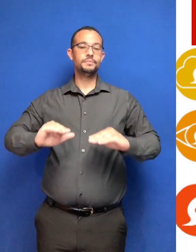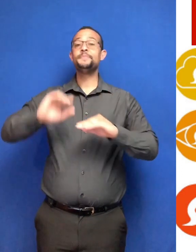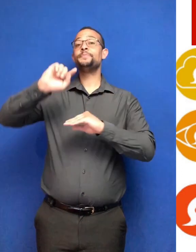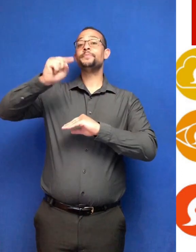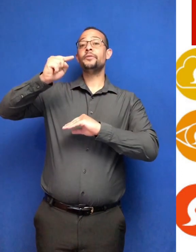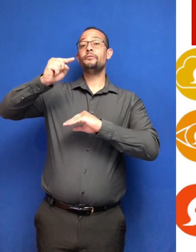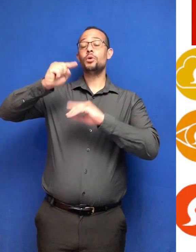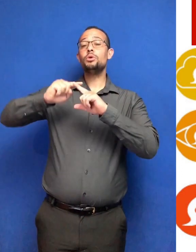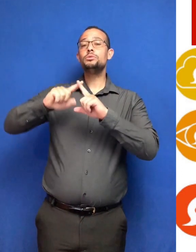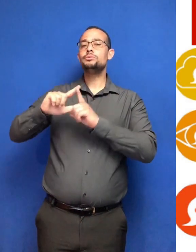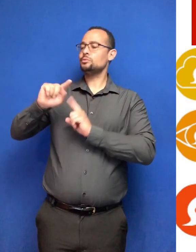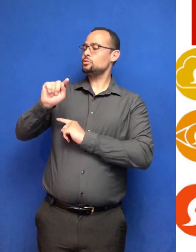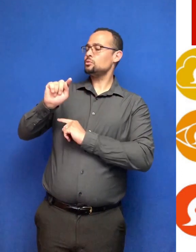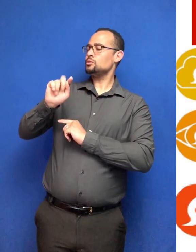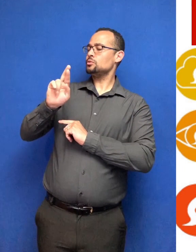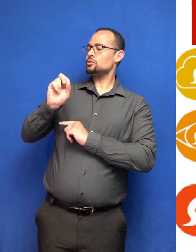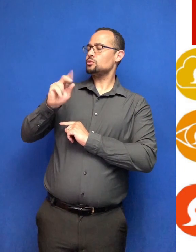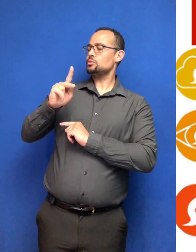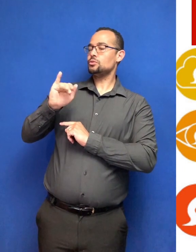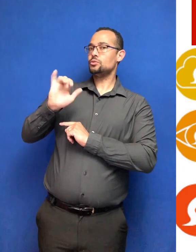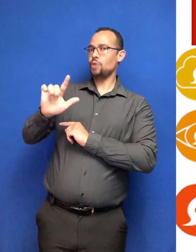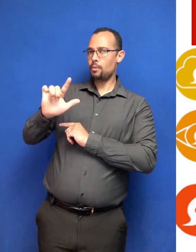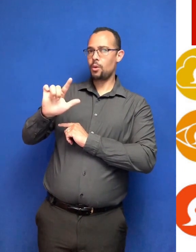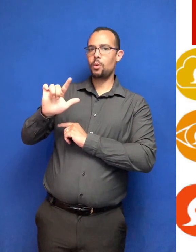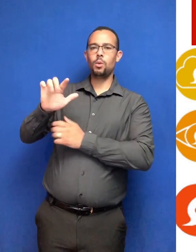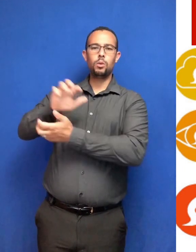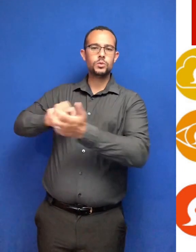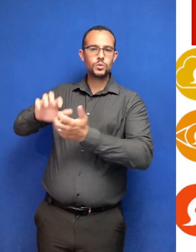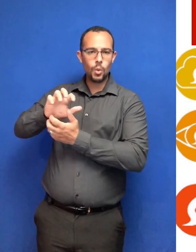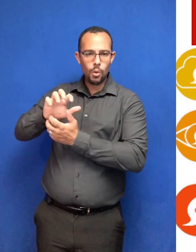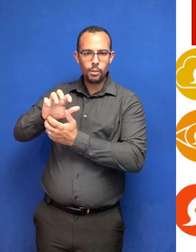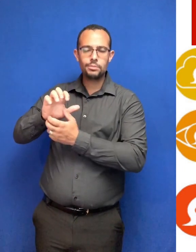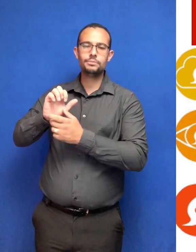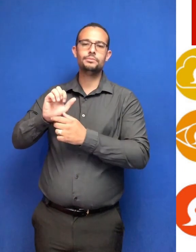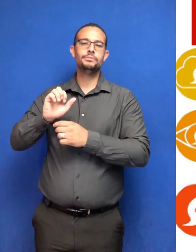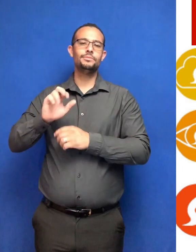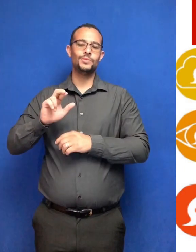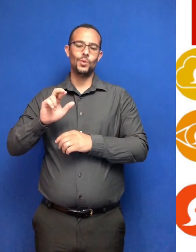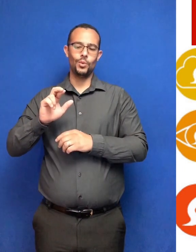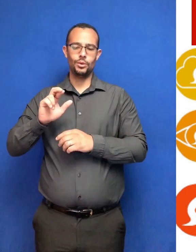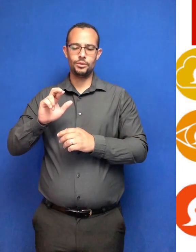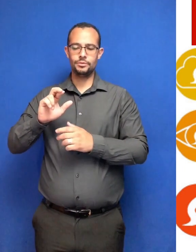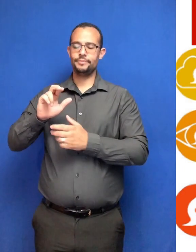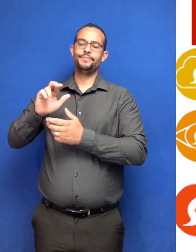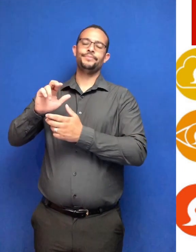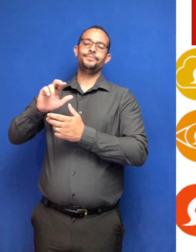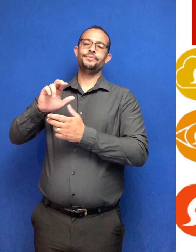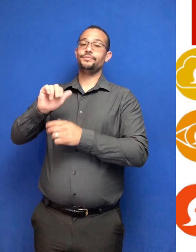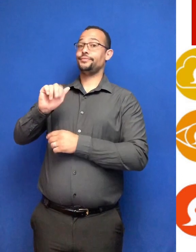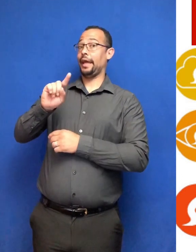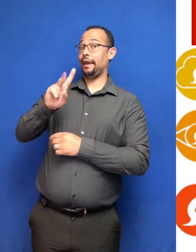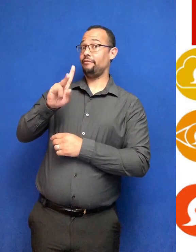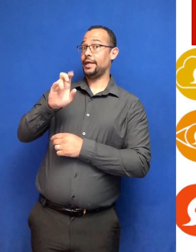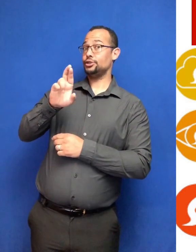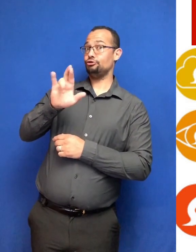a hurricane advisory. This is used when there are expected conditions that will